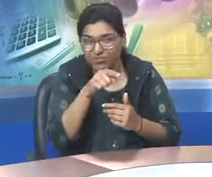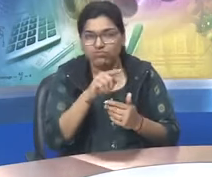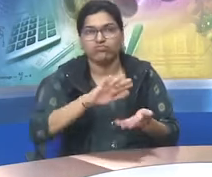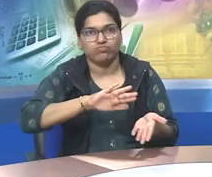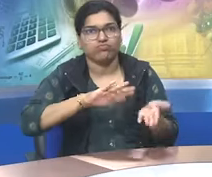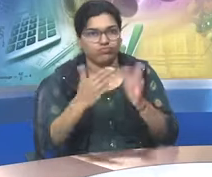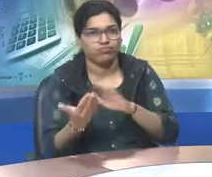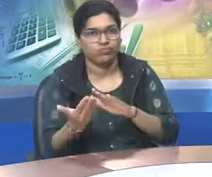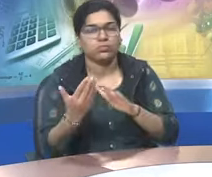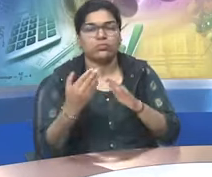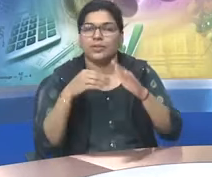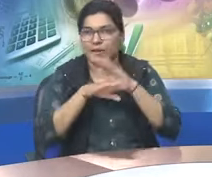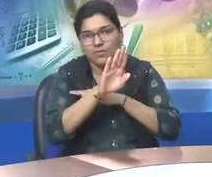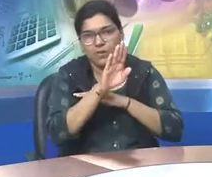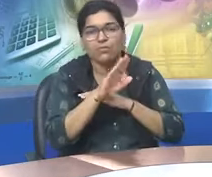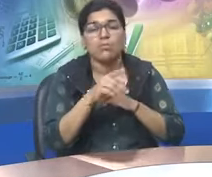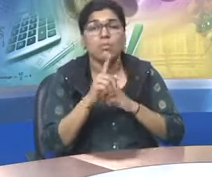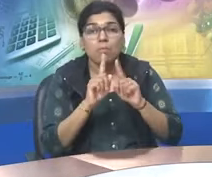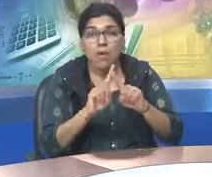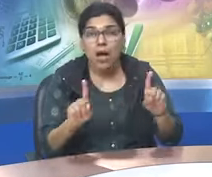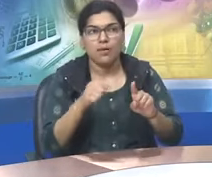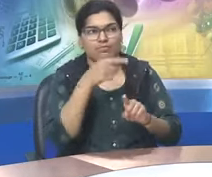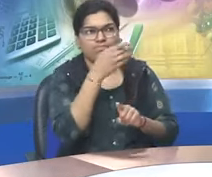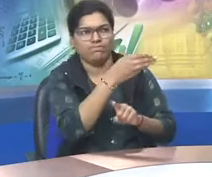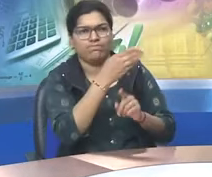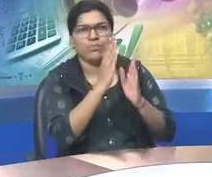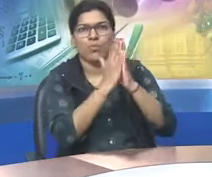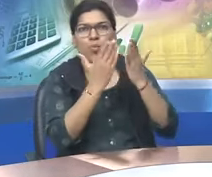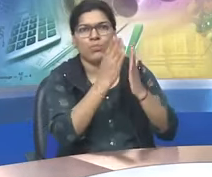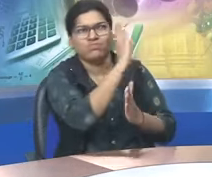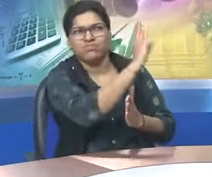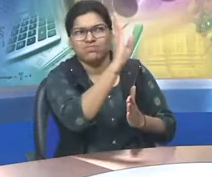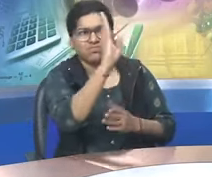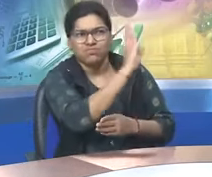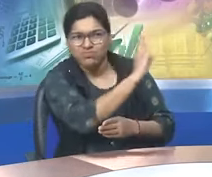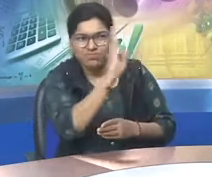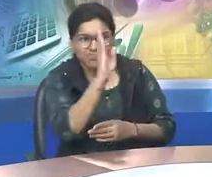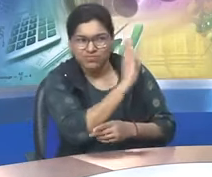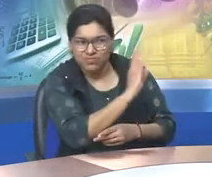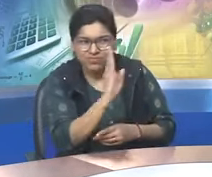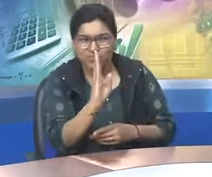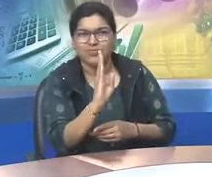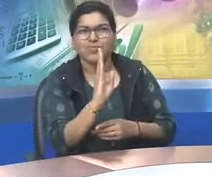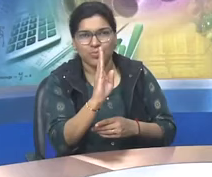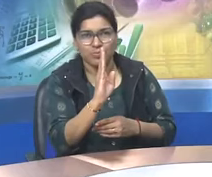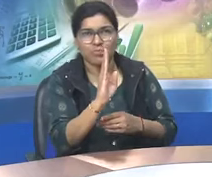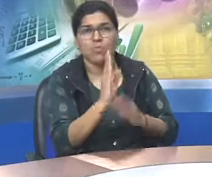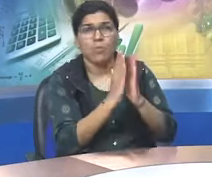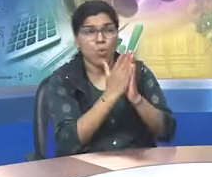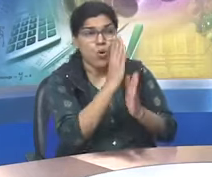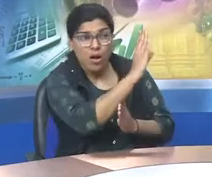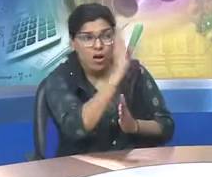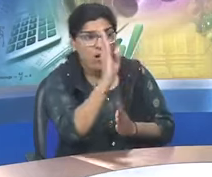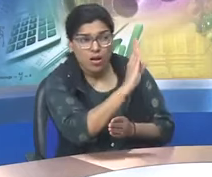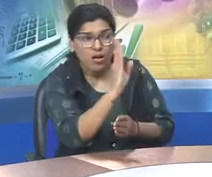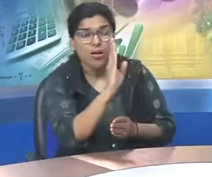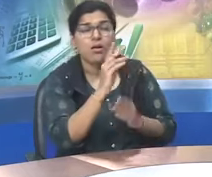And after grandmother was gone to heaven, the books in the library of that